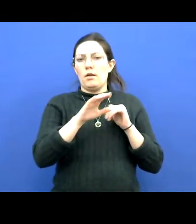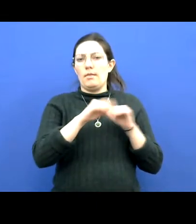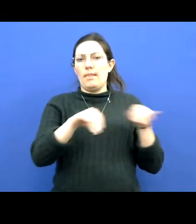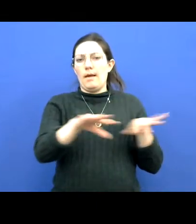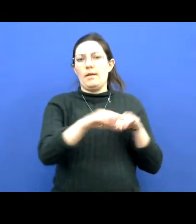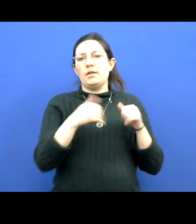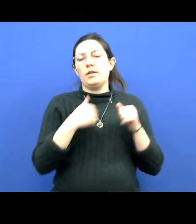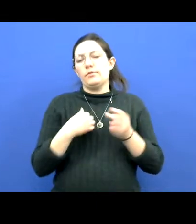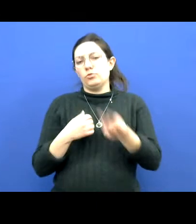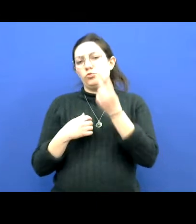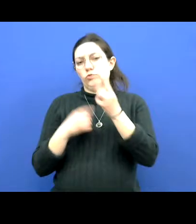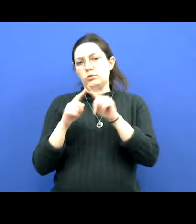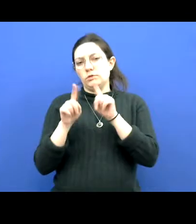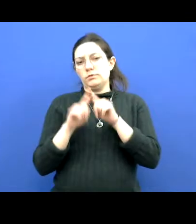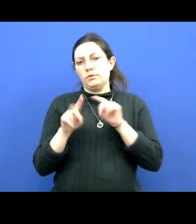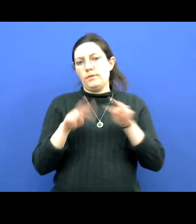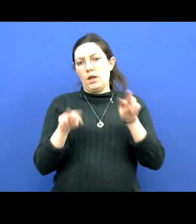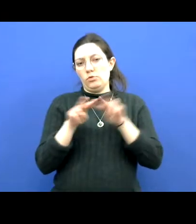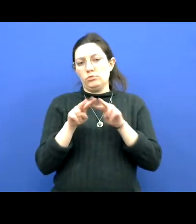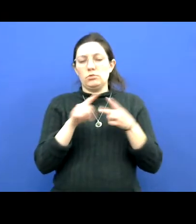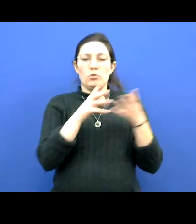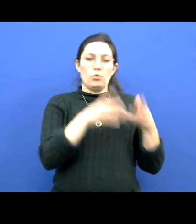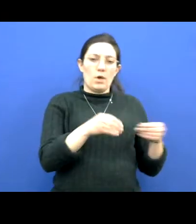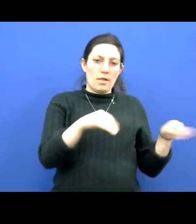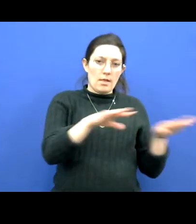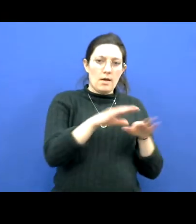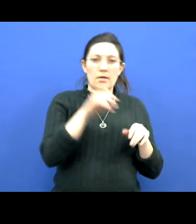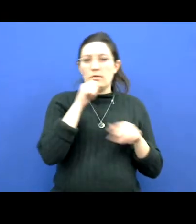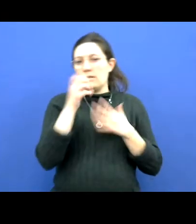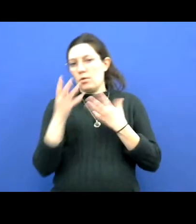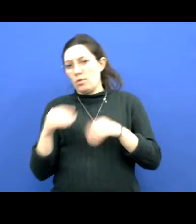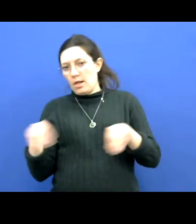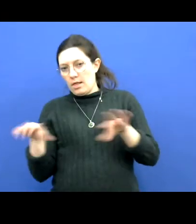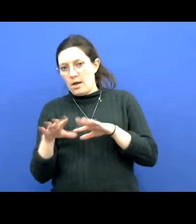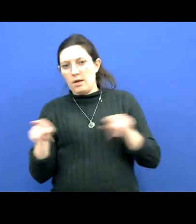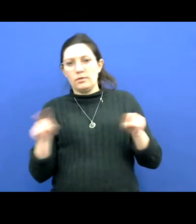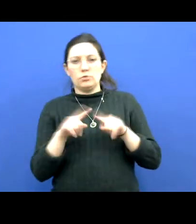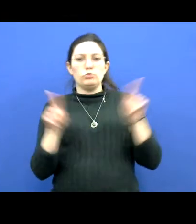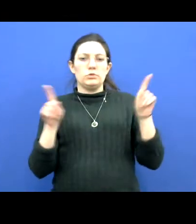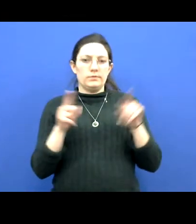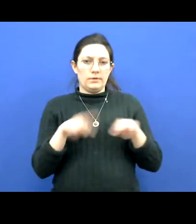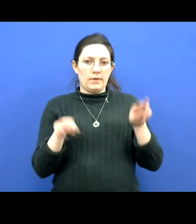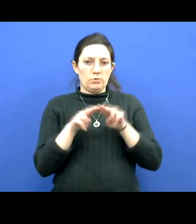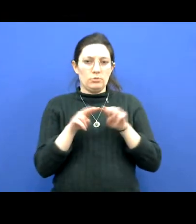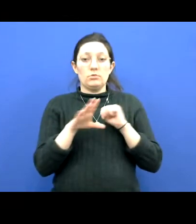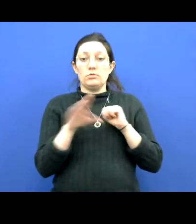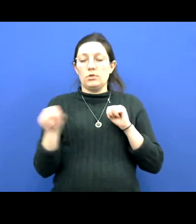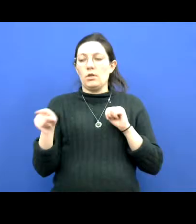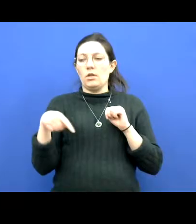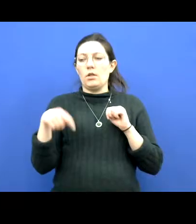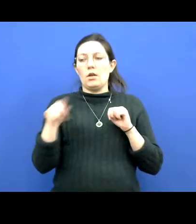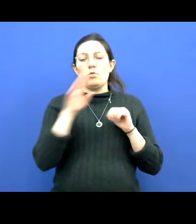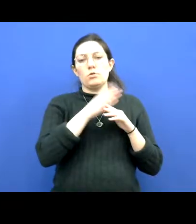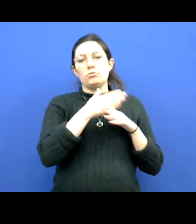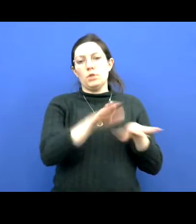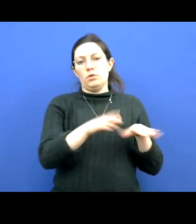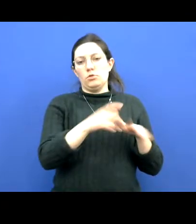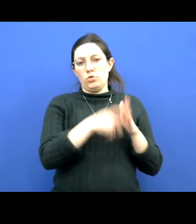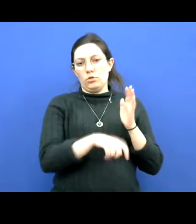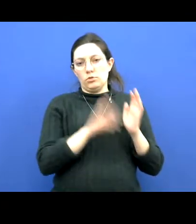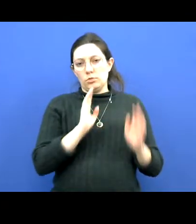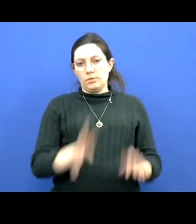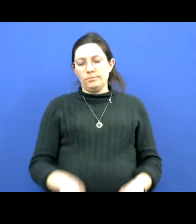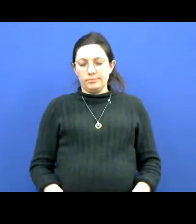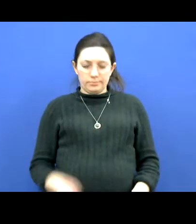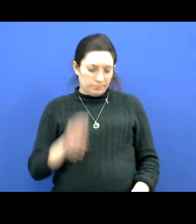land values depending on whether it's wetland or non-wetland. And then they're going to be splitting the cost of the